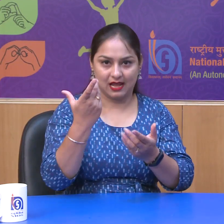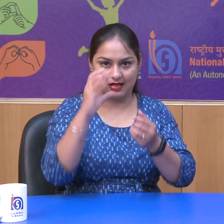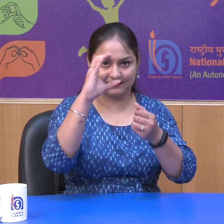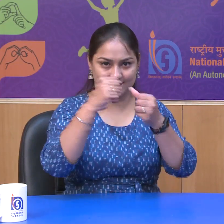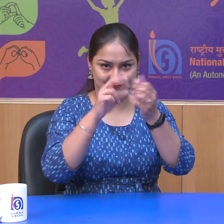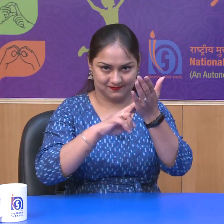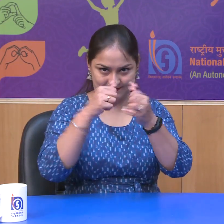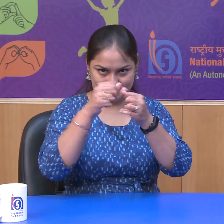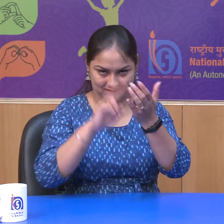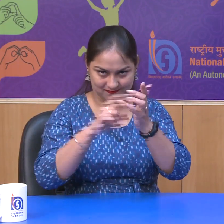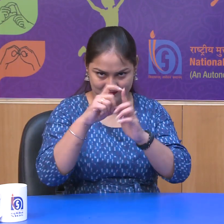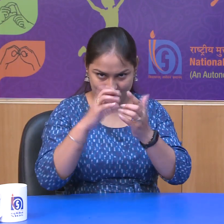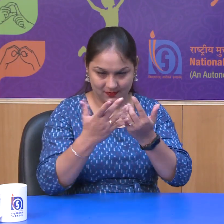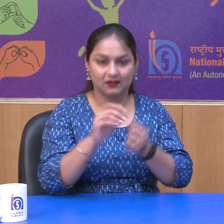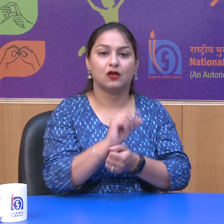and the former USSR,